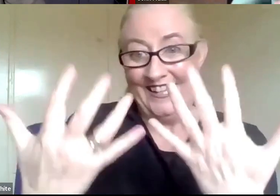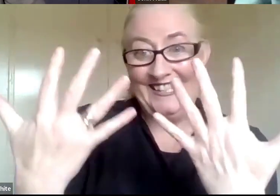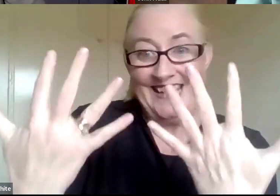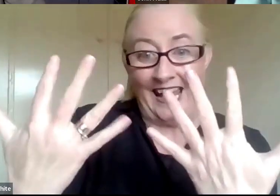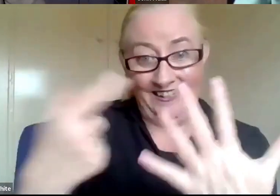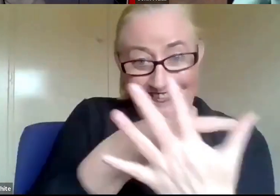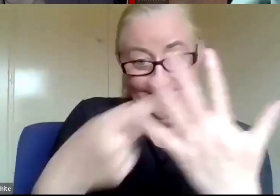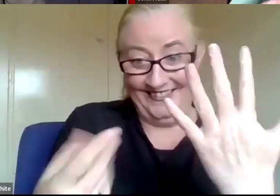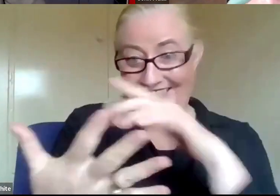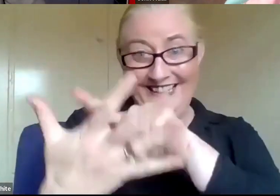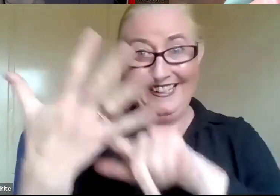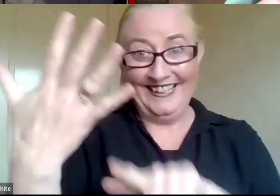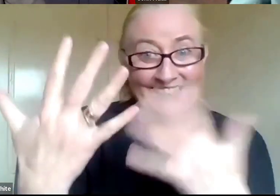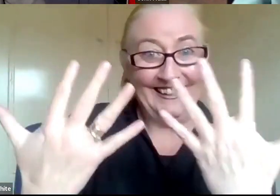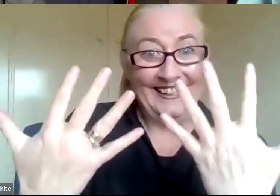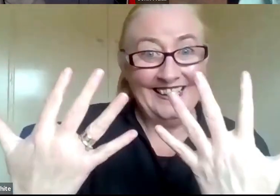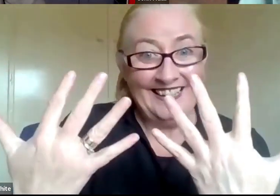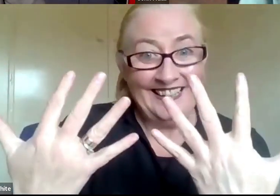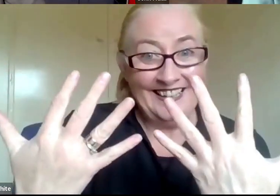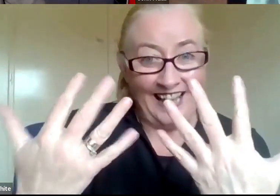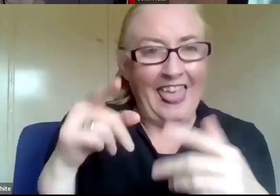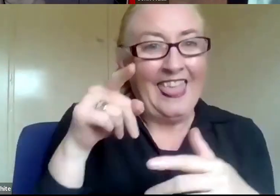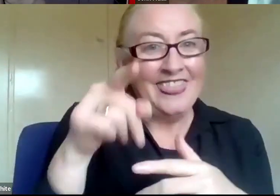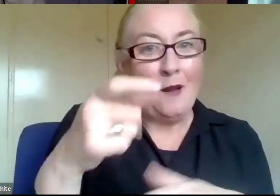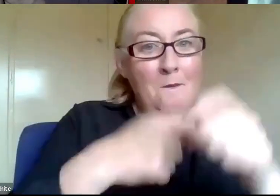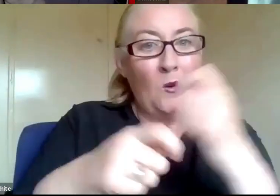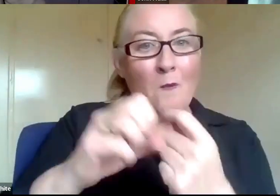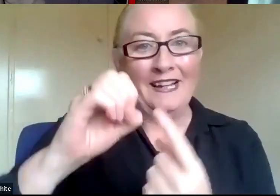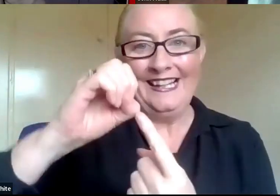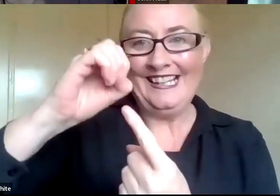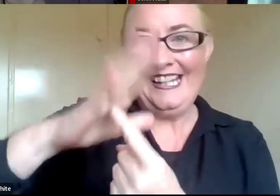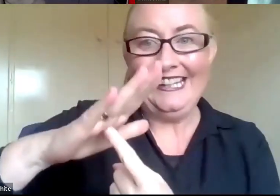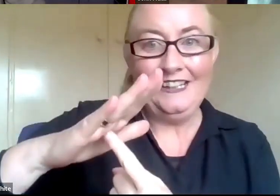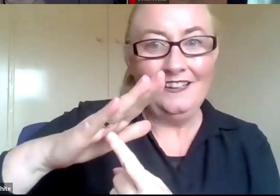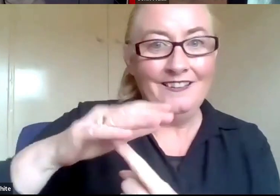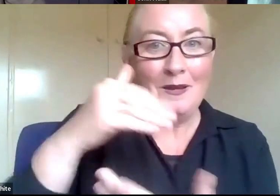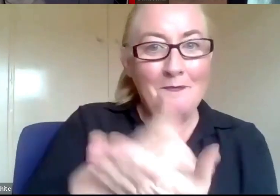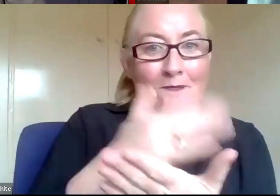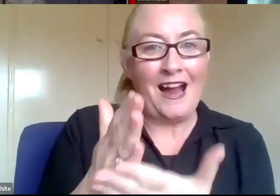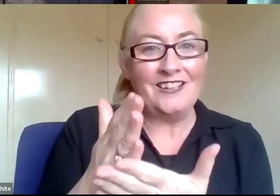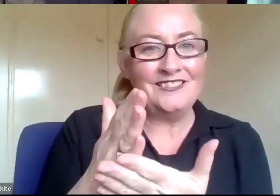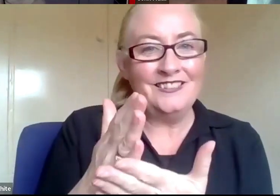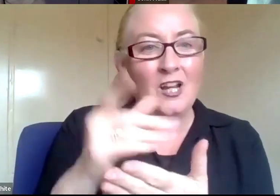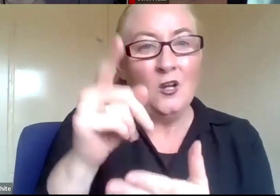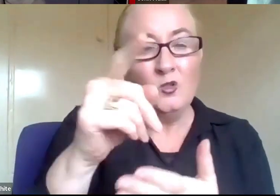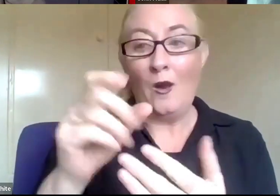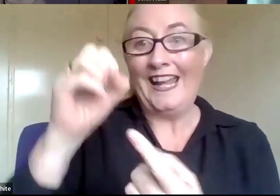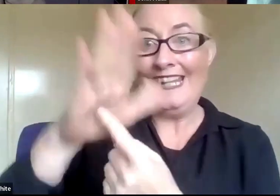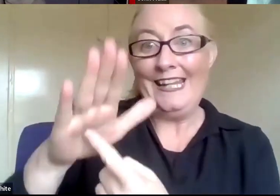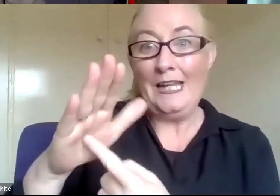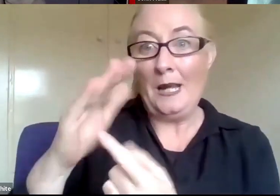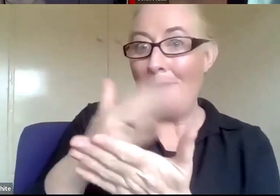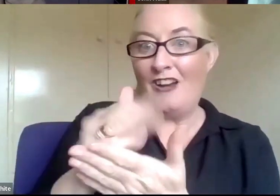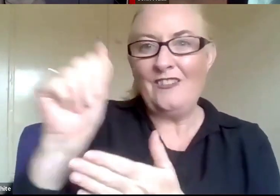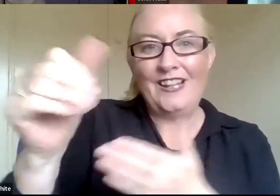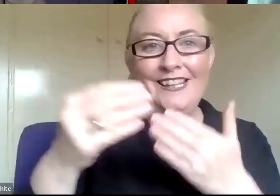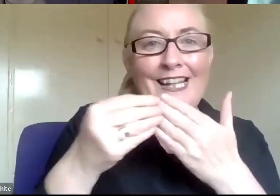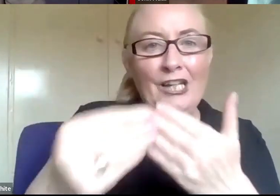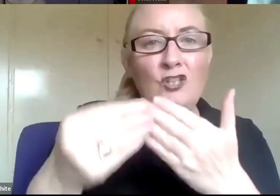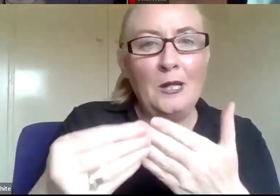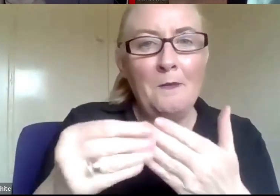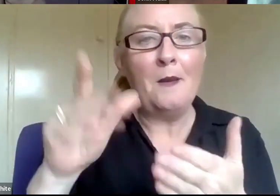is quite a key figure in leadership, because the Greek army and the Roman